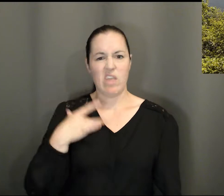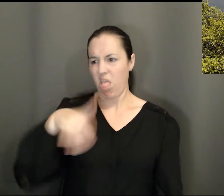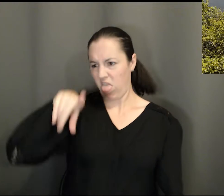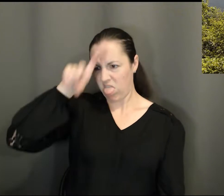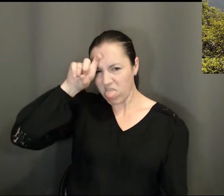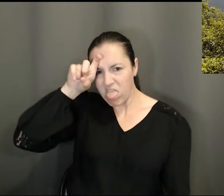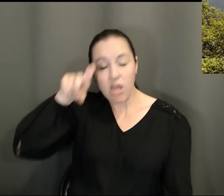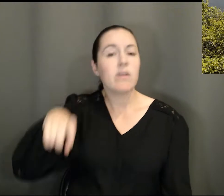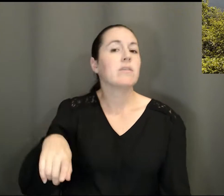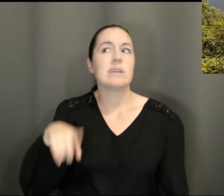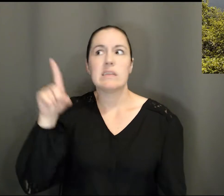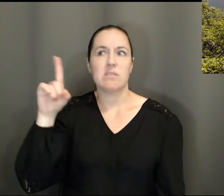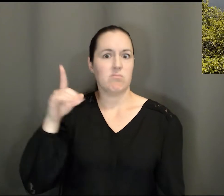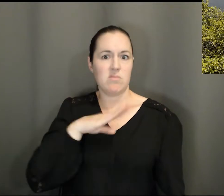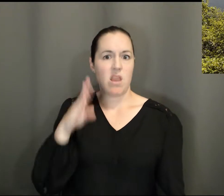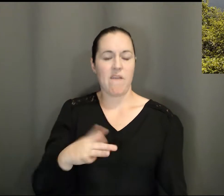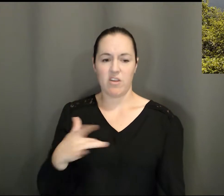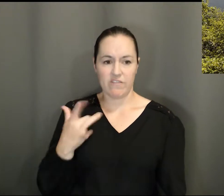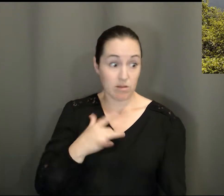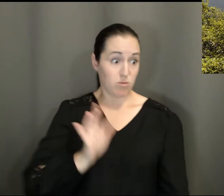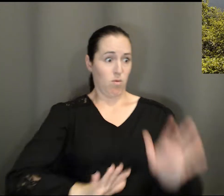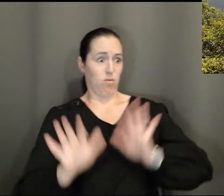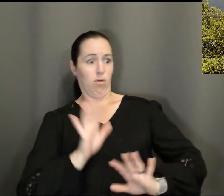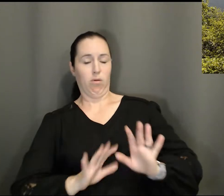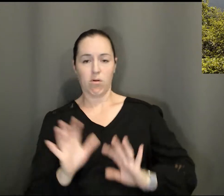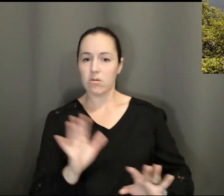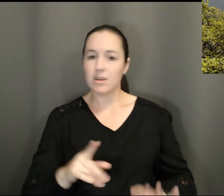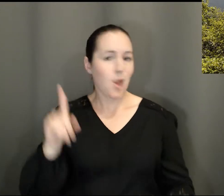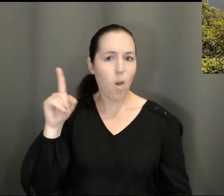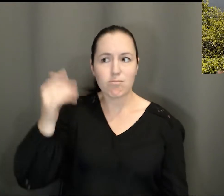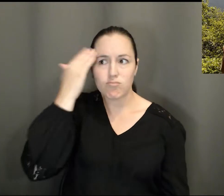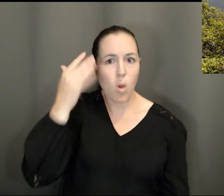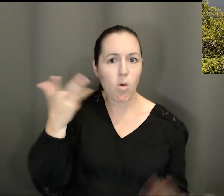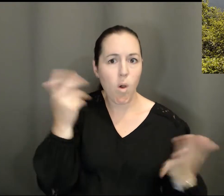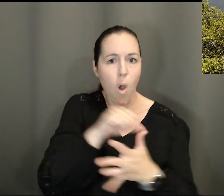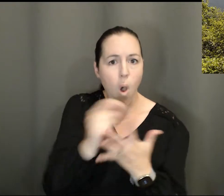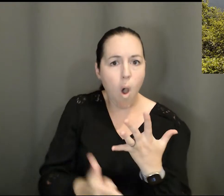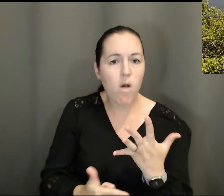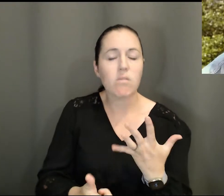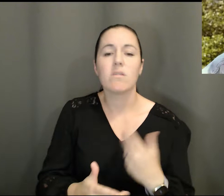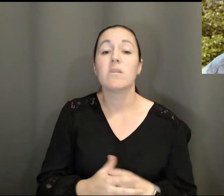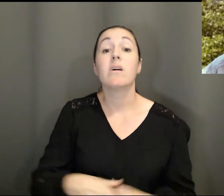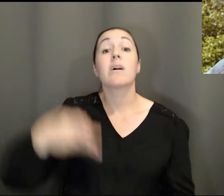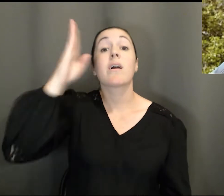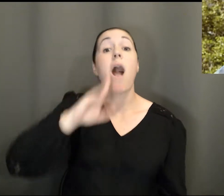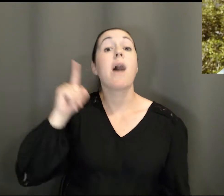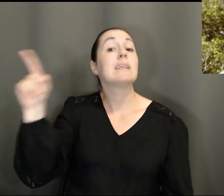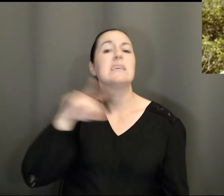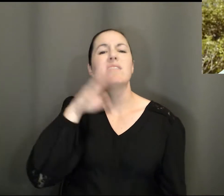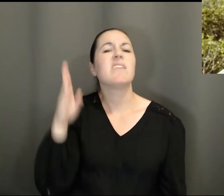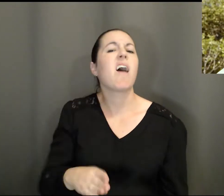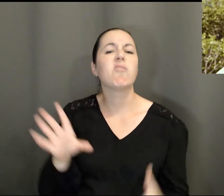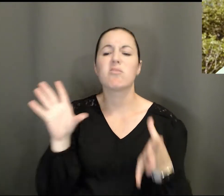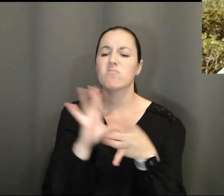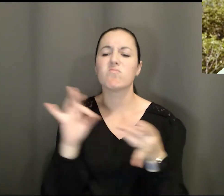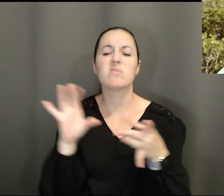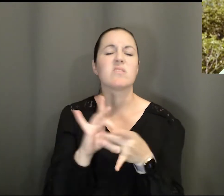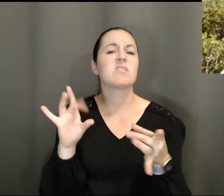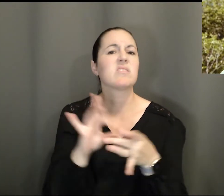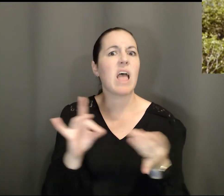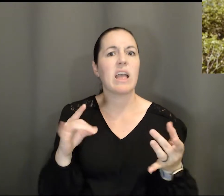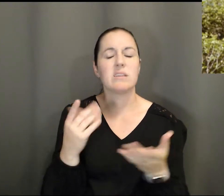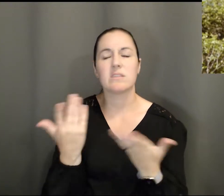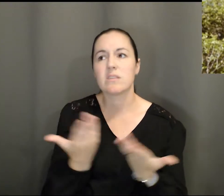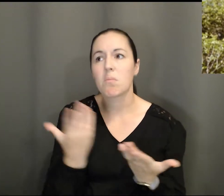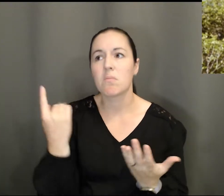like, uh-oh, oh no. We know that God knows everything, but listen, I mean, I think we